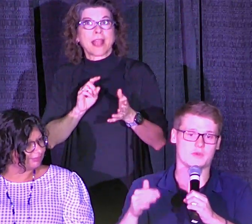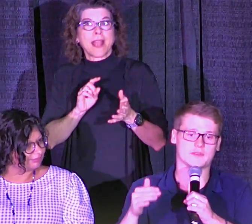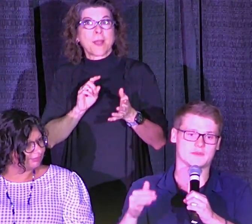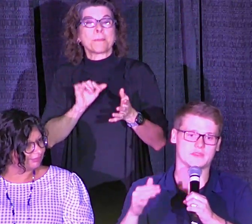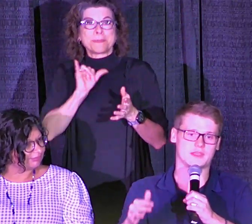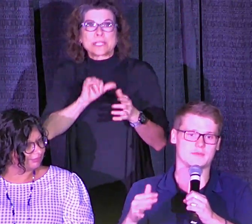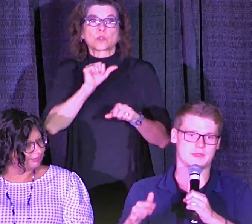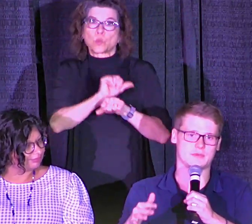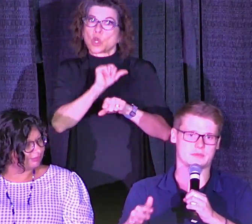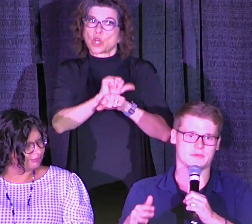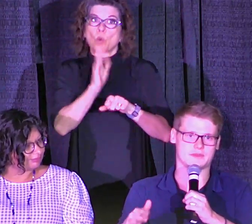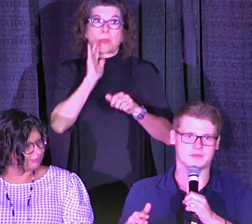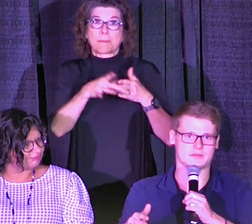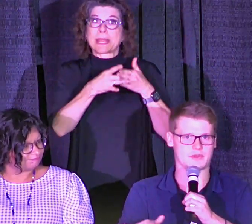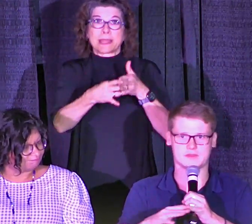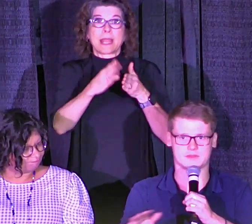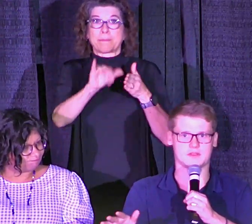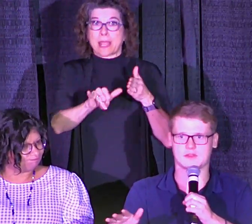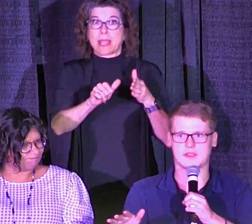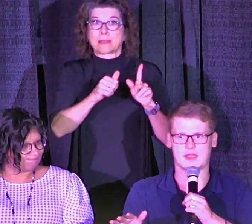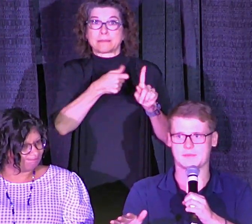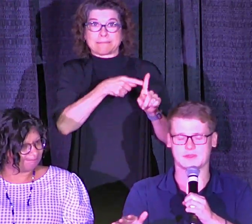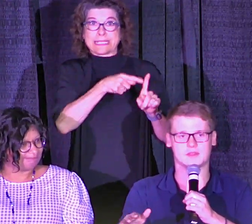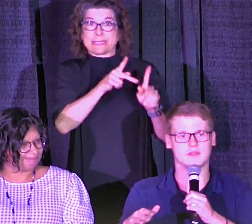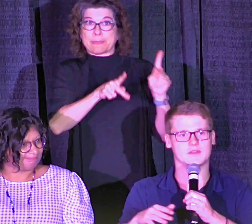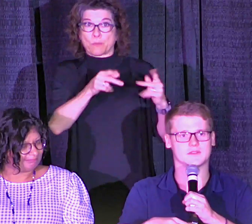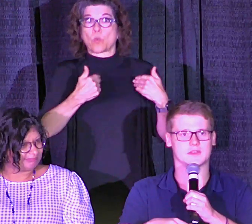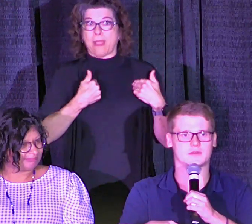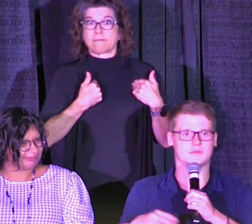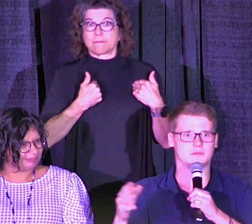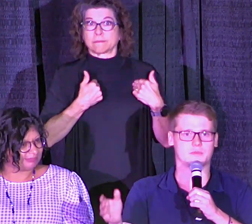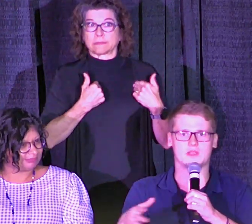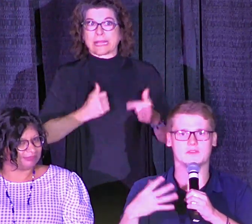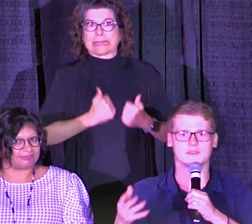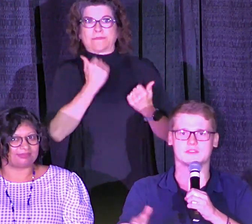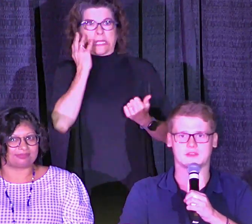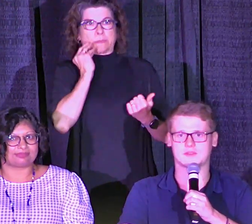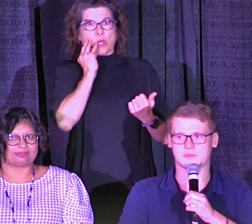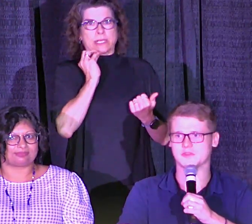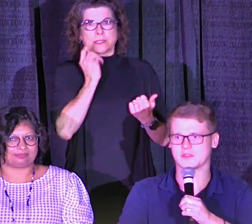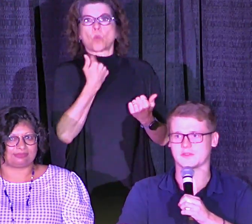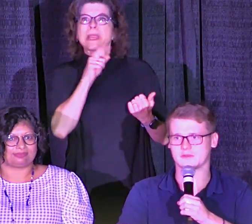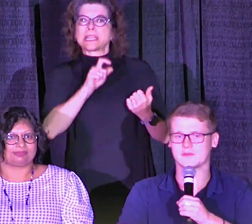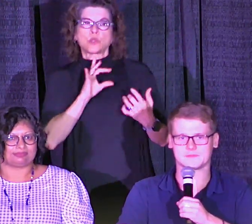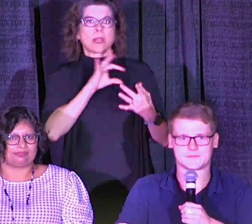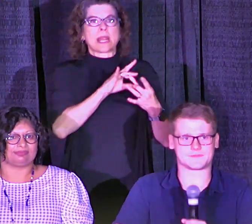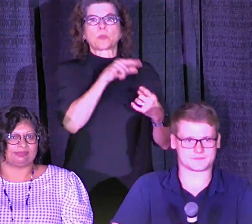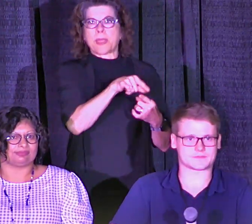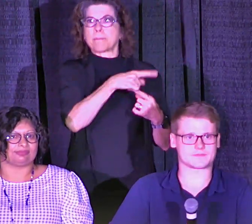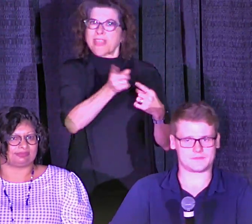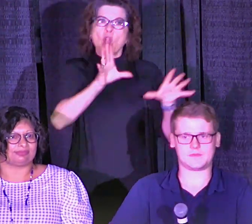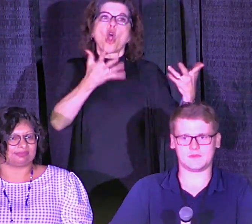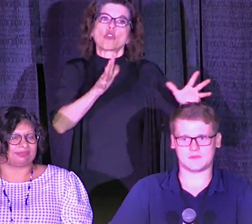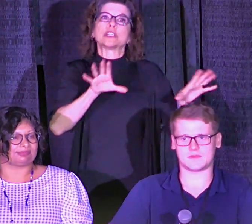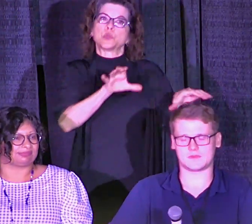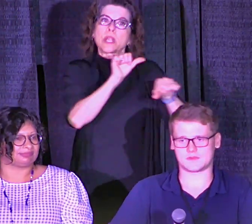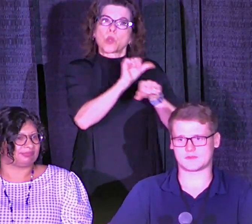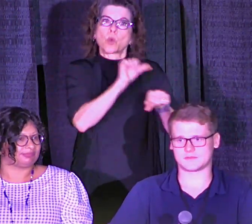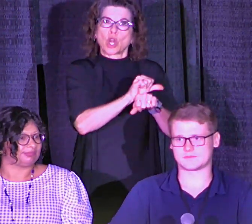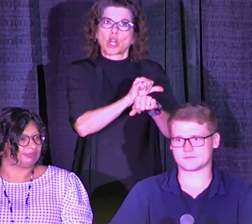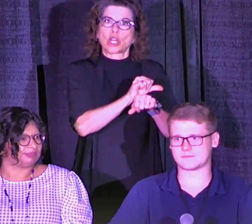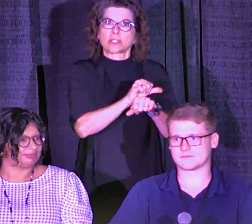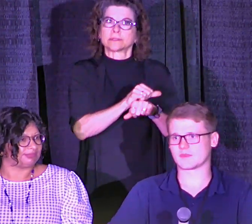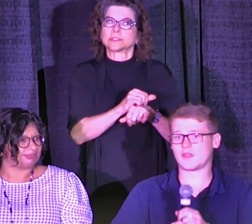the work is going to be led by people with lived experience. It's already happening. So we all need to connect with each other.